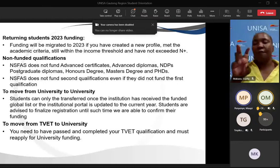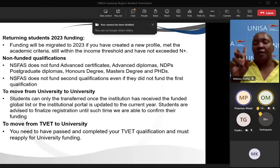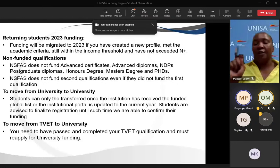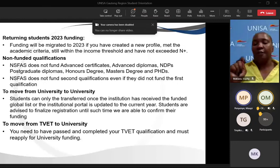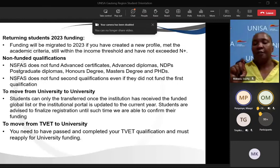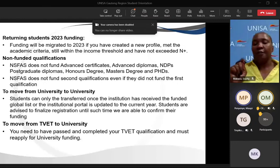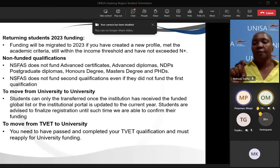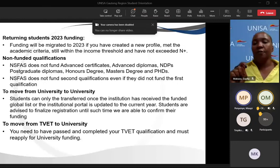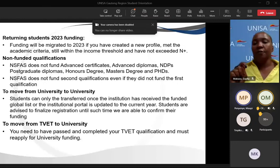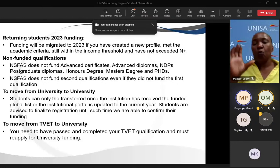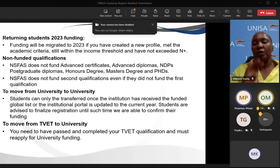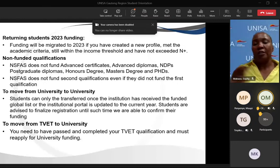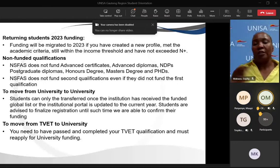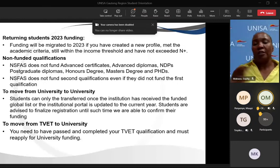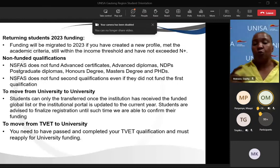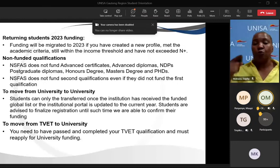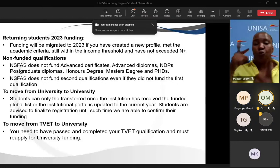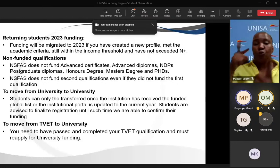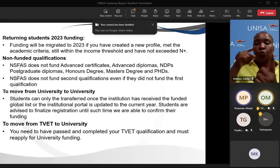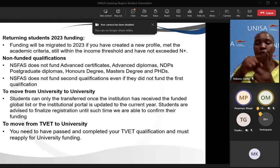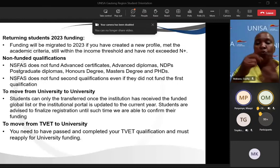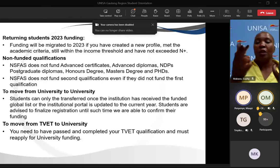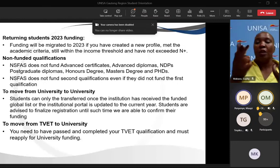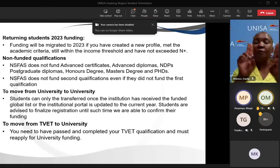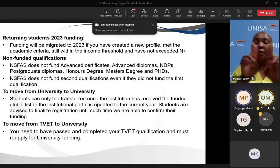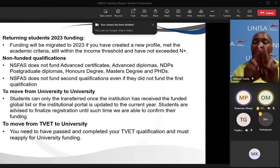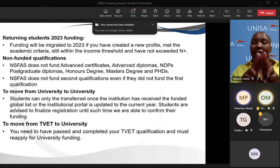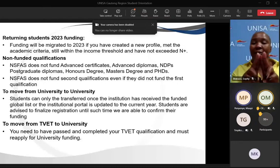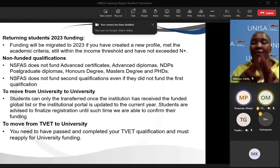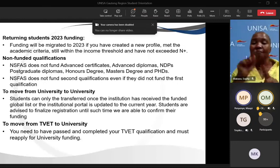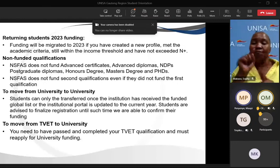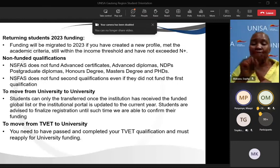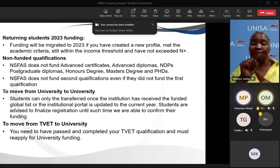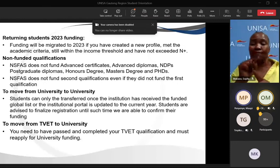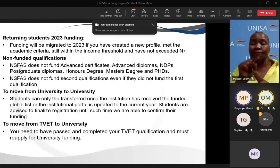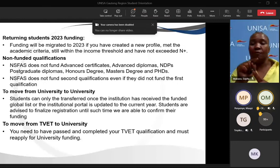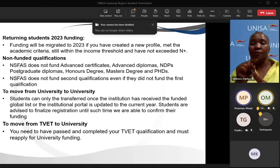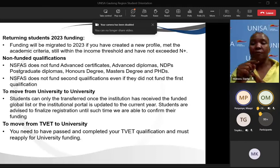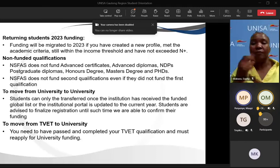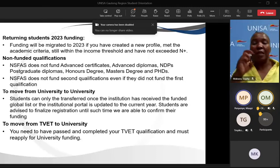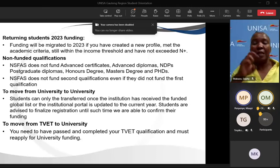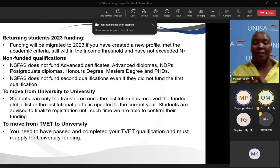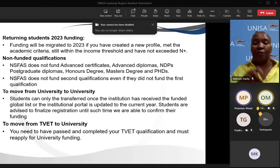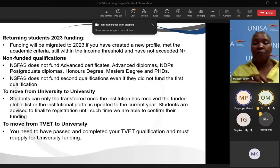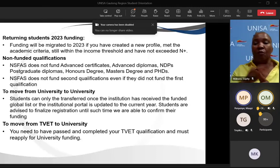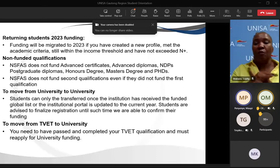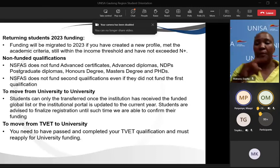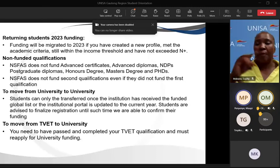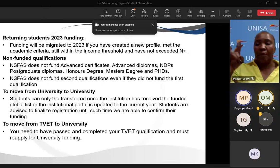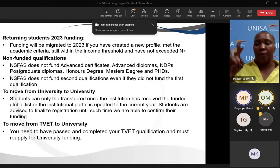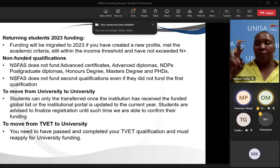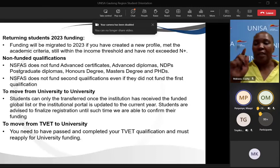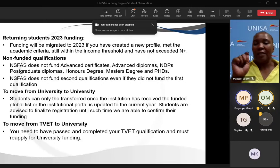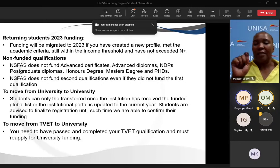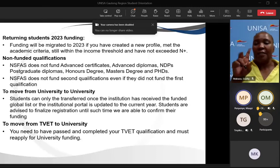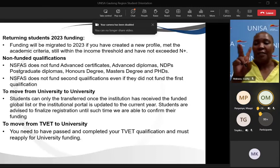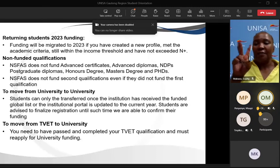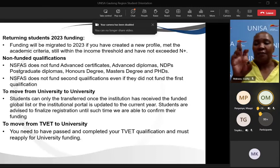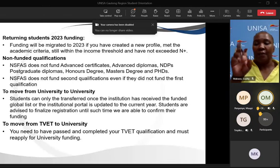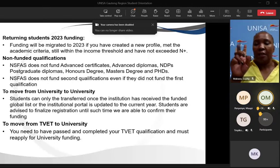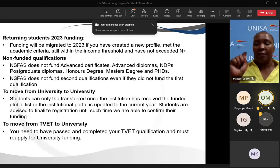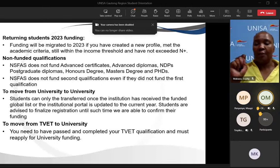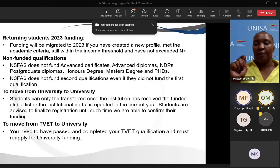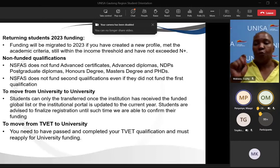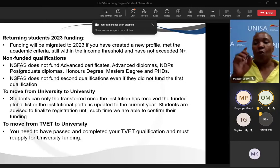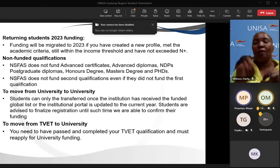two universities you will need to have passed and completed the TV qualification